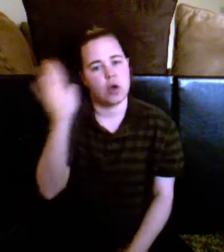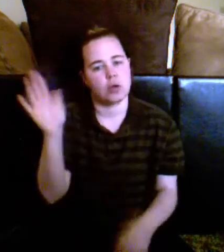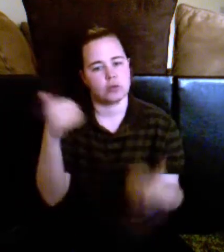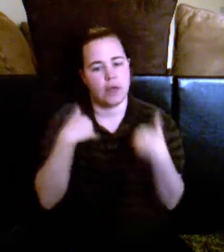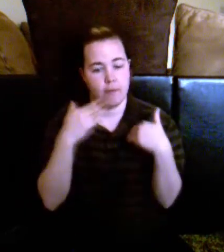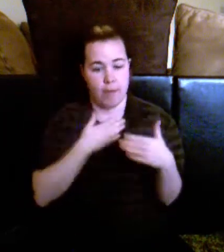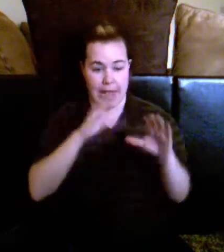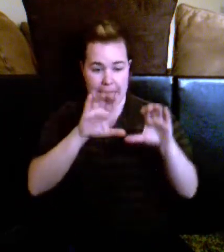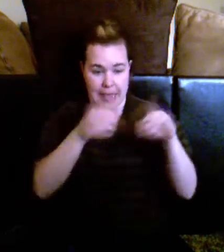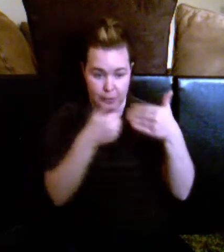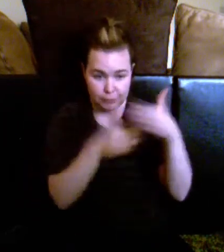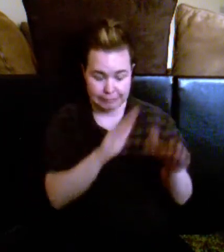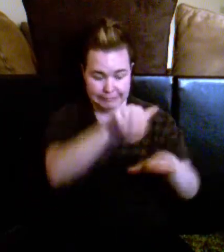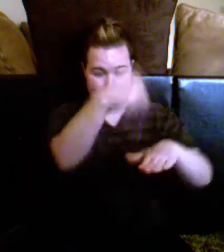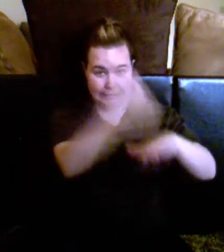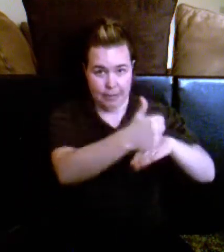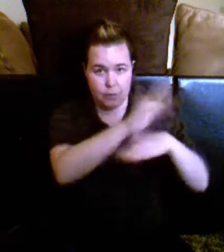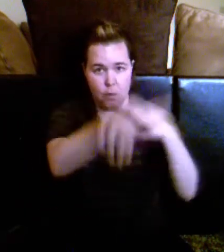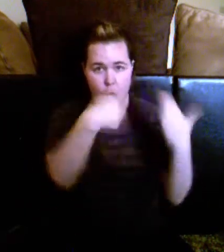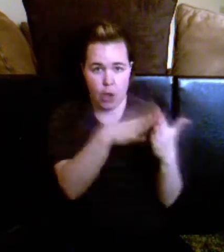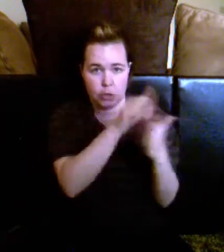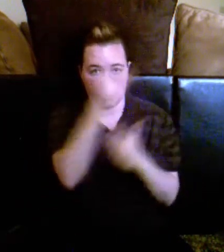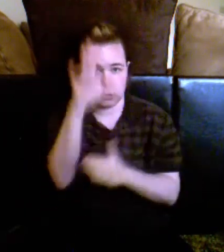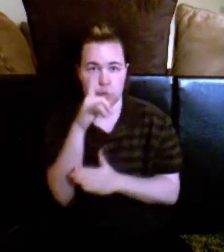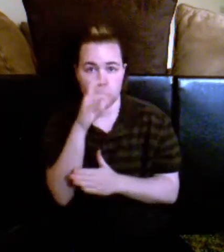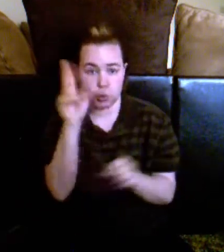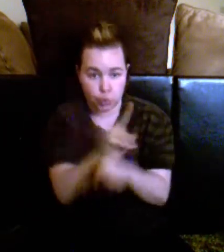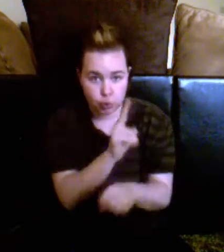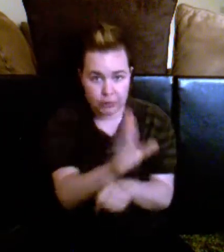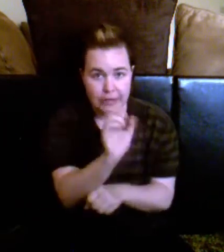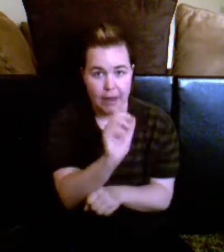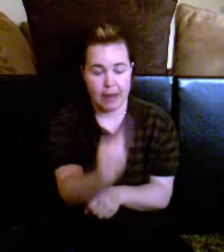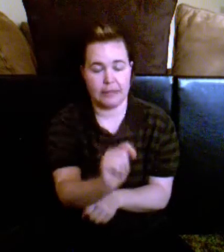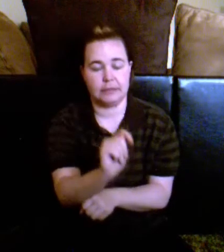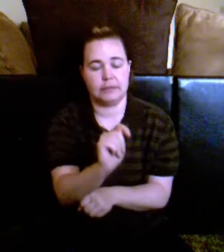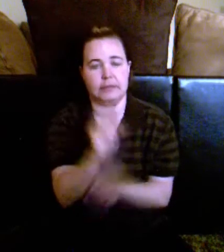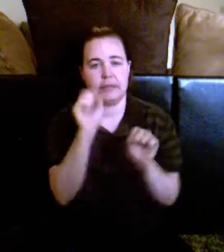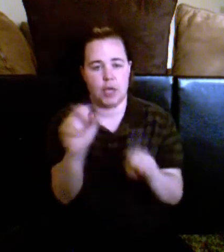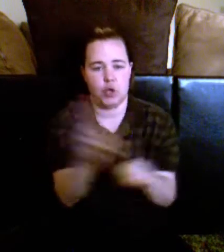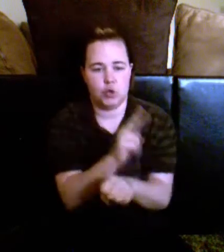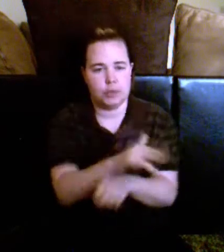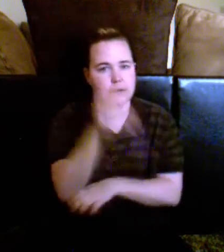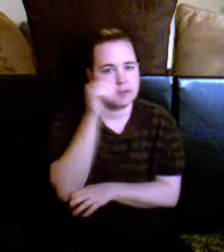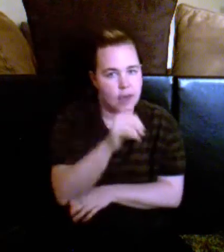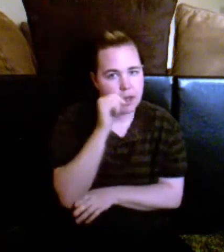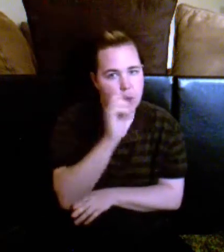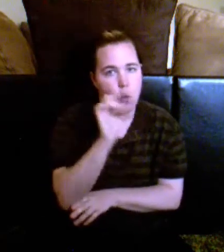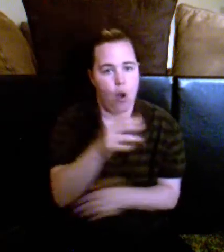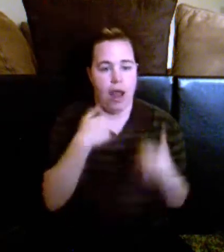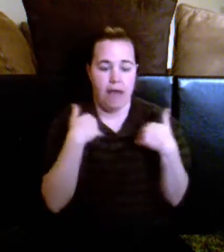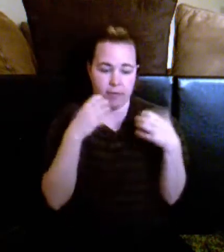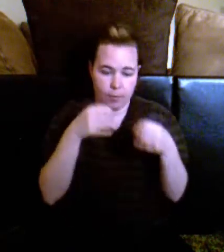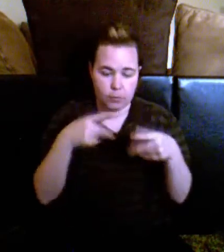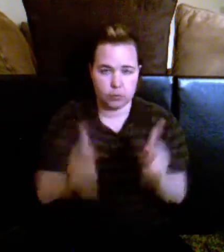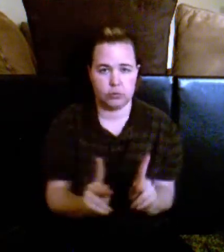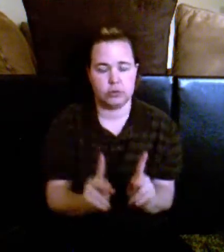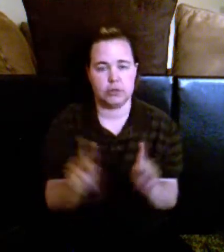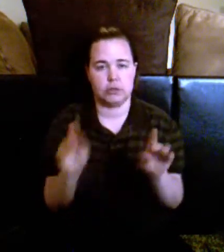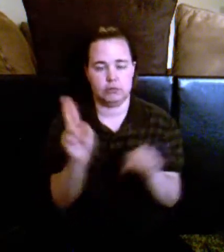class set up so that every student who is using assistive technology can use it daily or have the chance to use it. With my